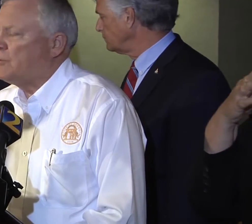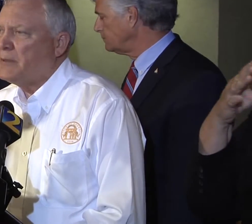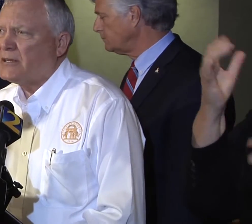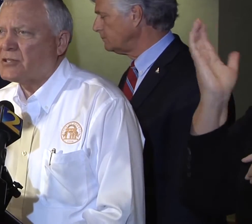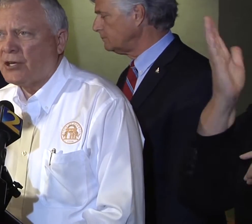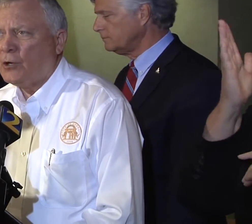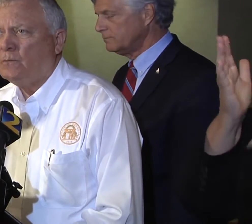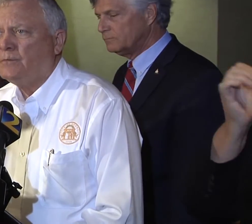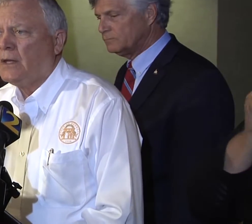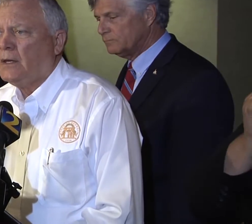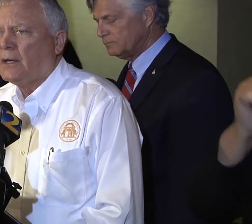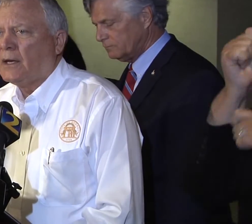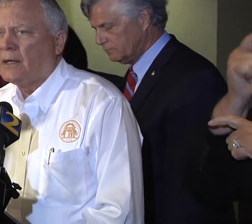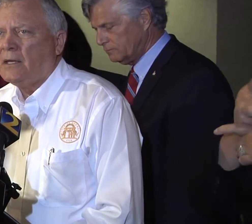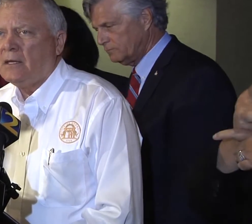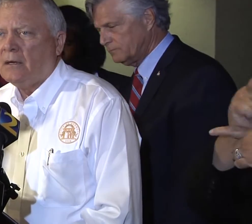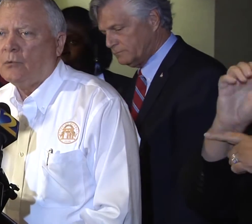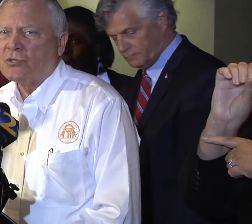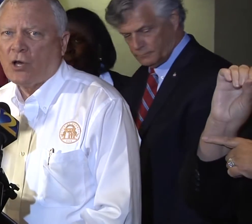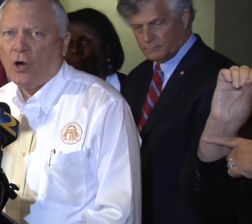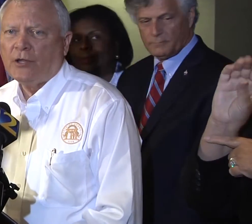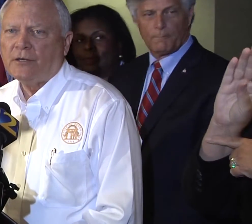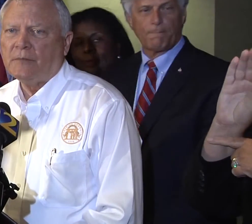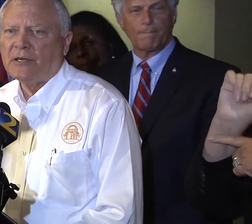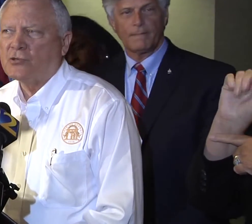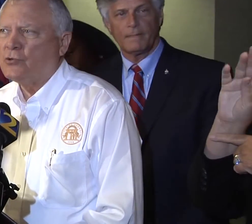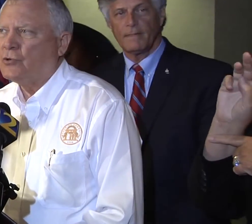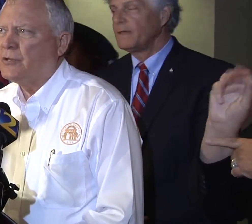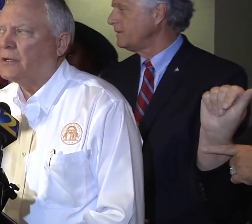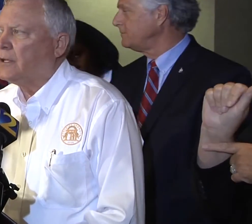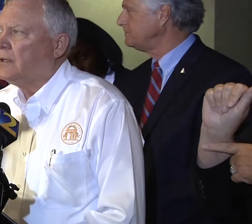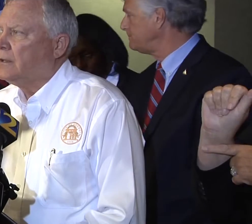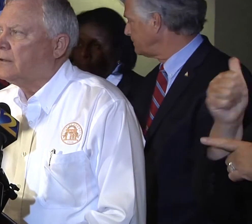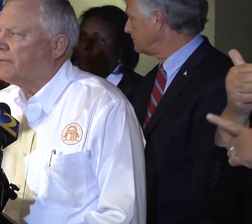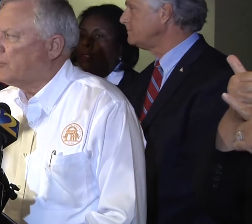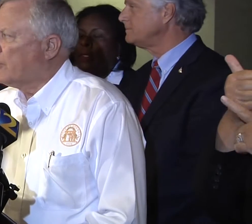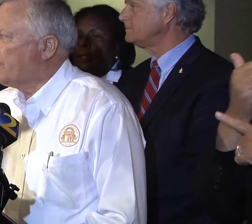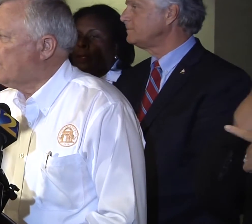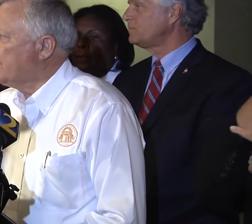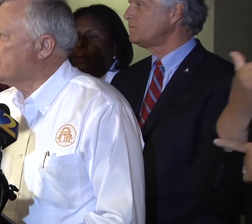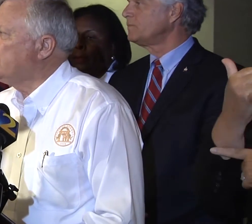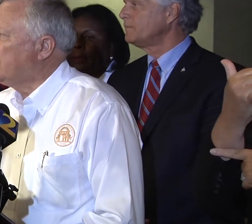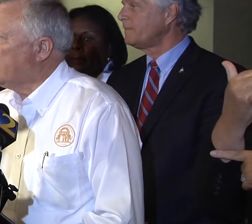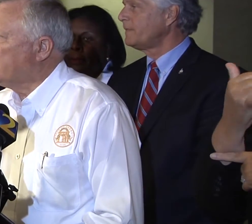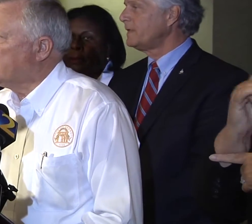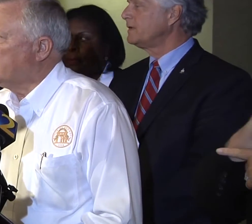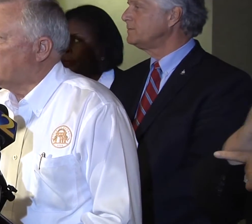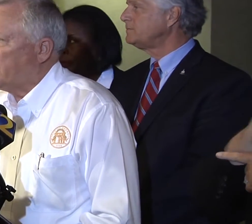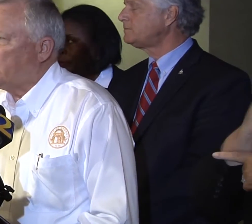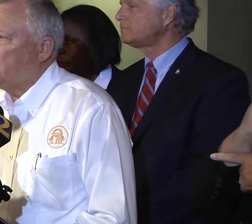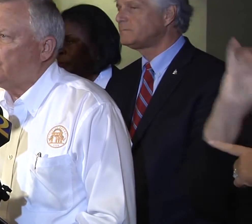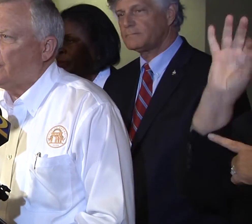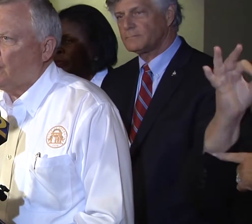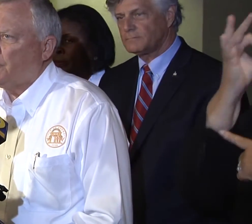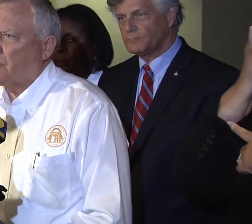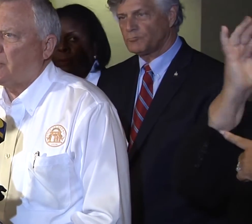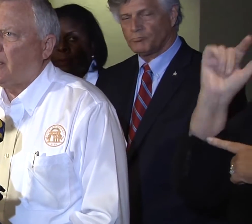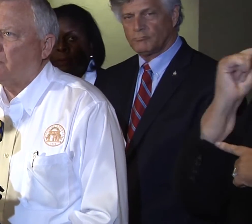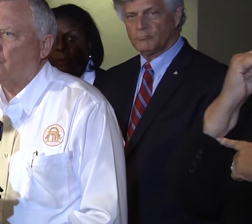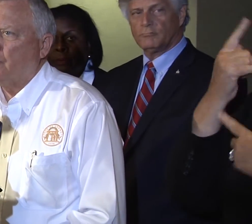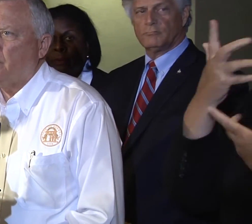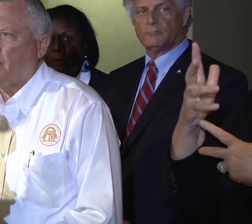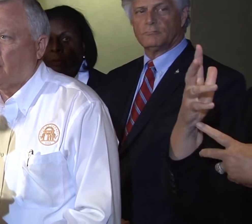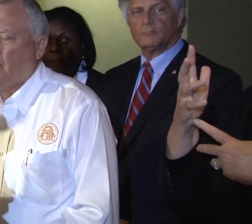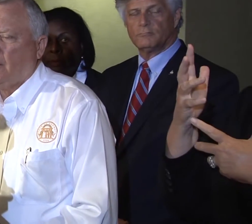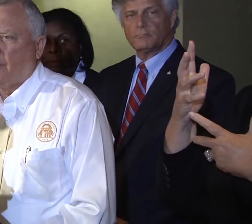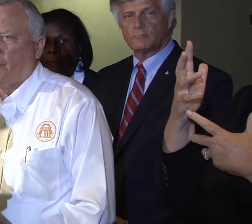just a few minutes ago, and he was calling to make sure that the federal authorities had done everything that they could to help us, and